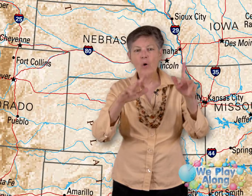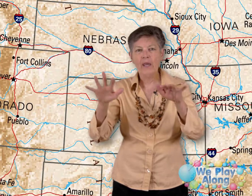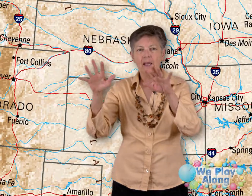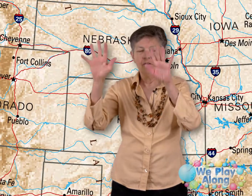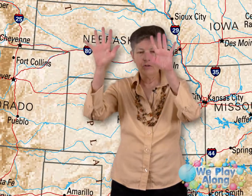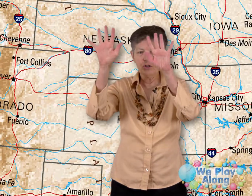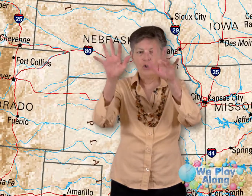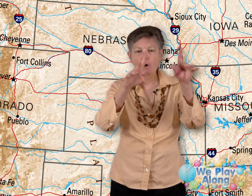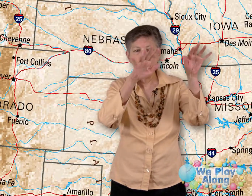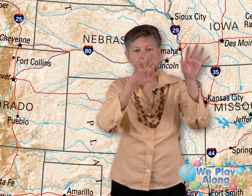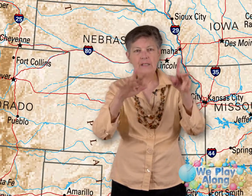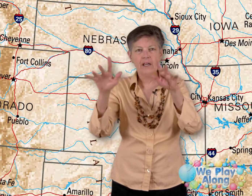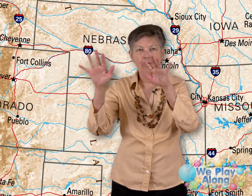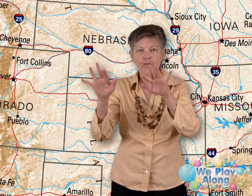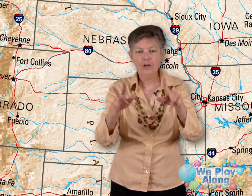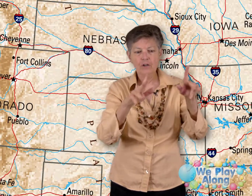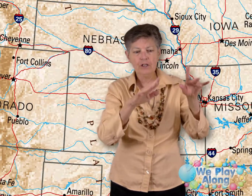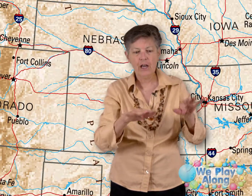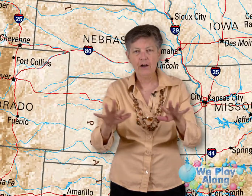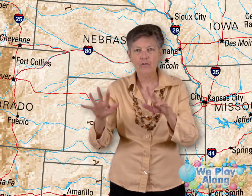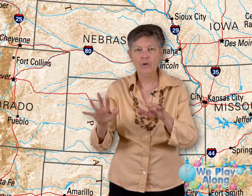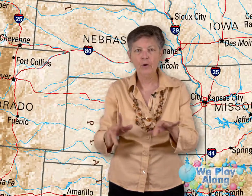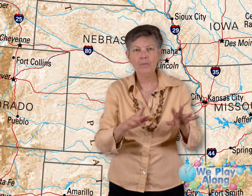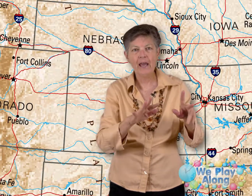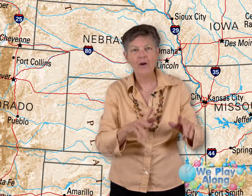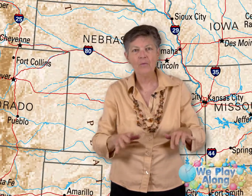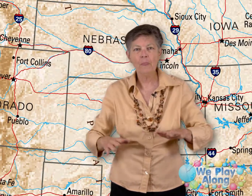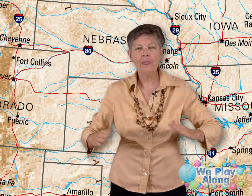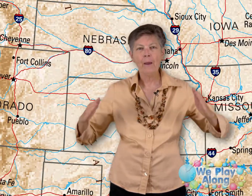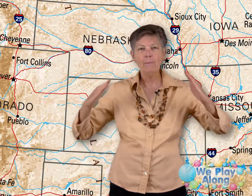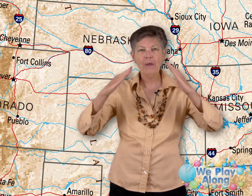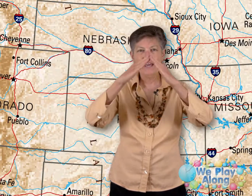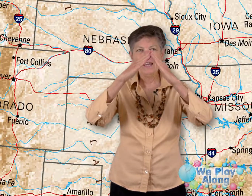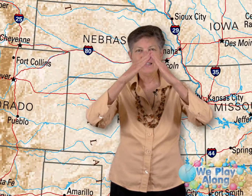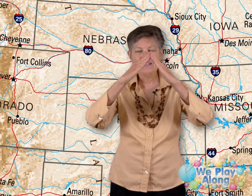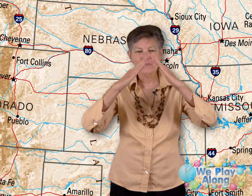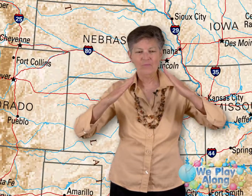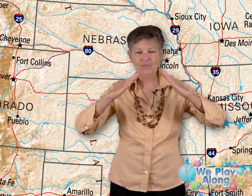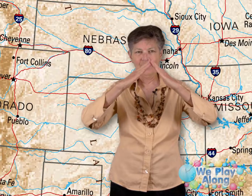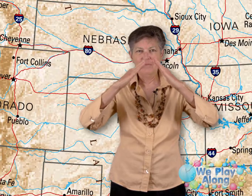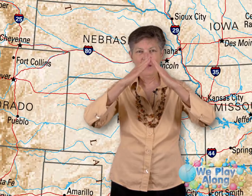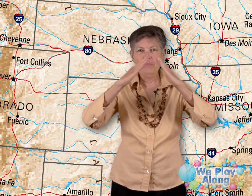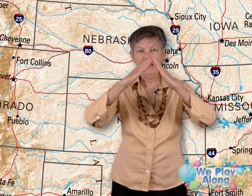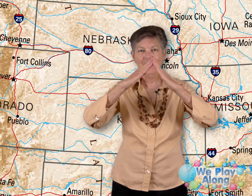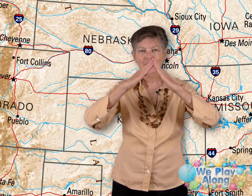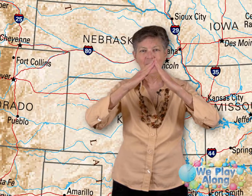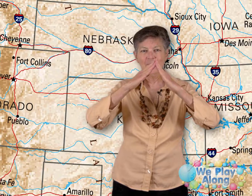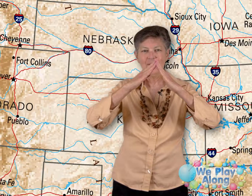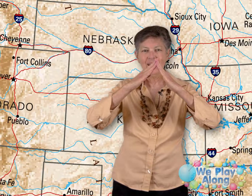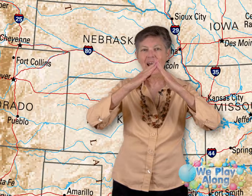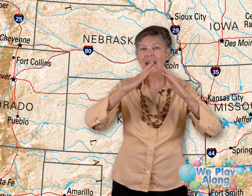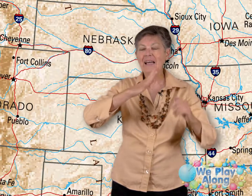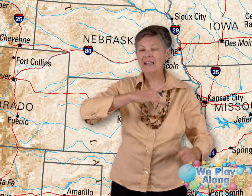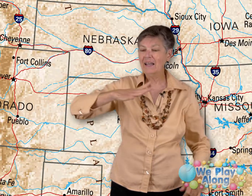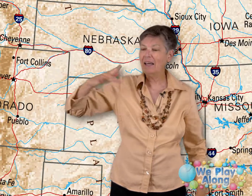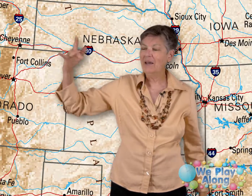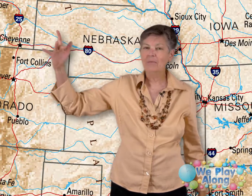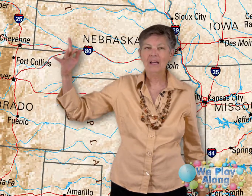snowy, for snow, you're going to take your fingers and kind of float them down. Peaks, make a peak. Gleam, it's